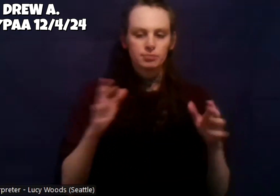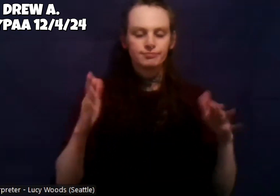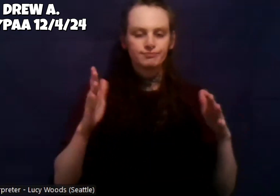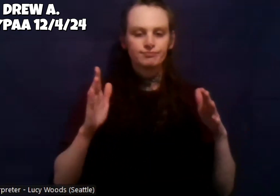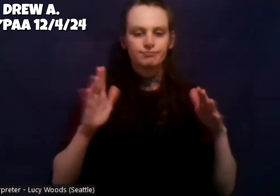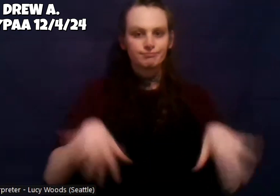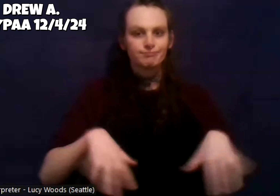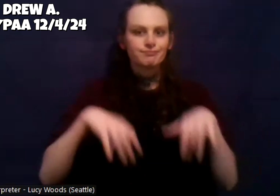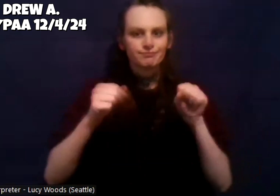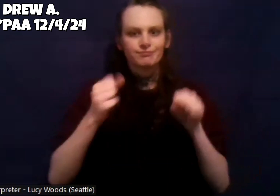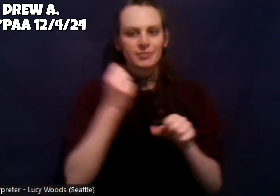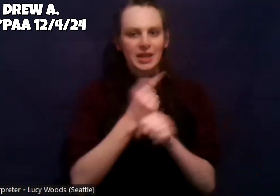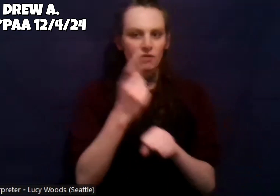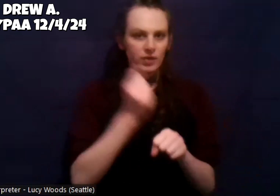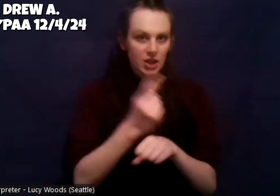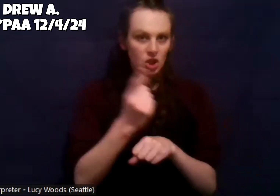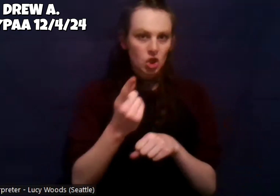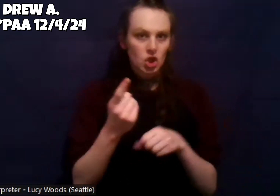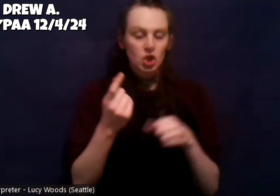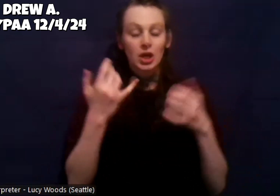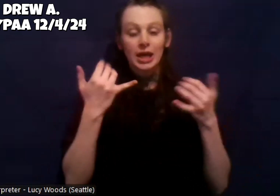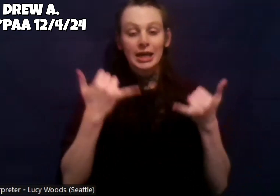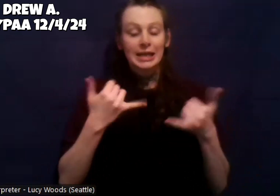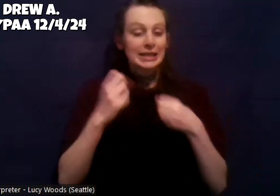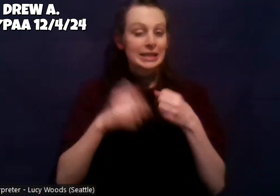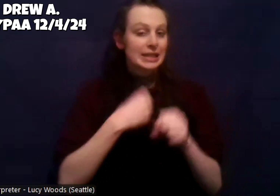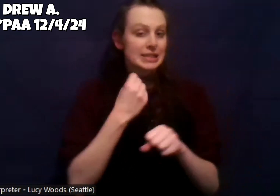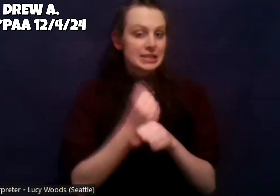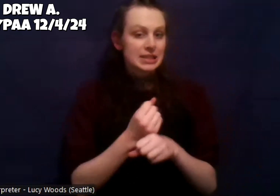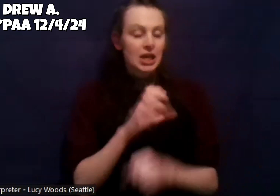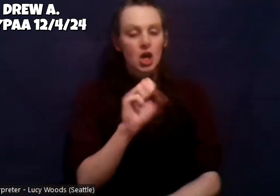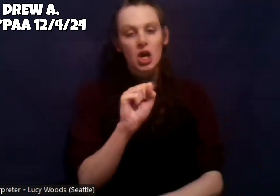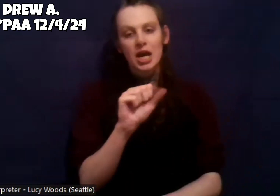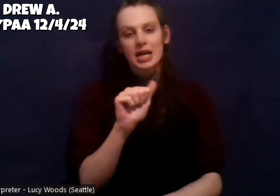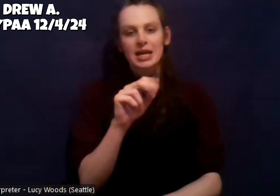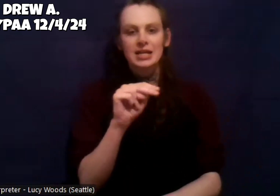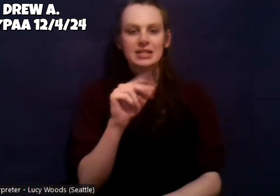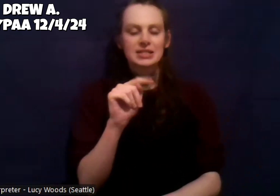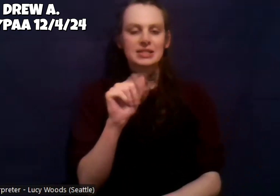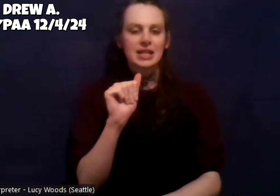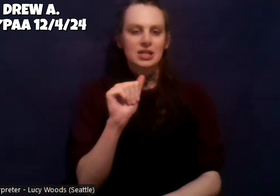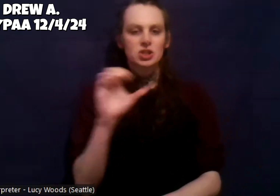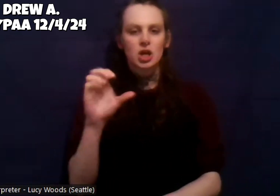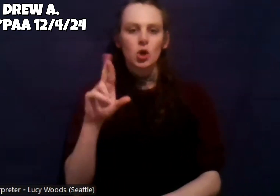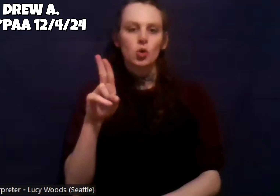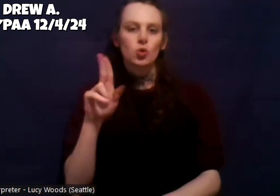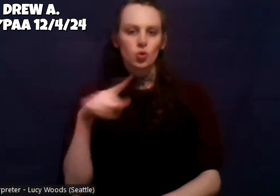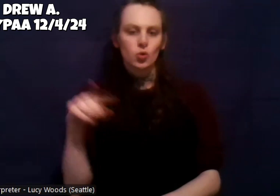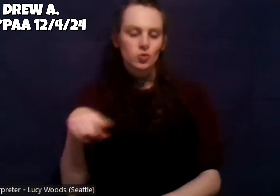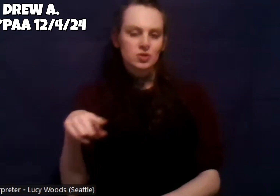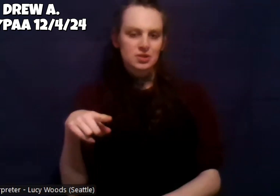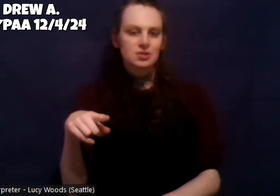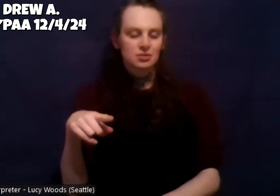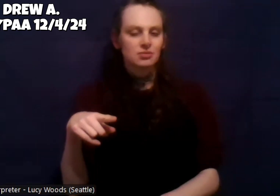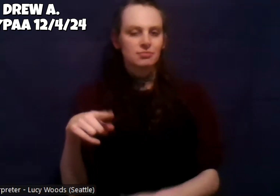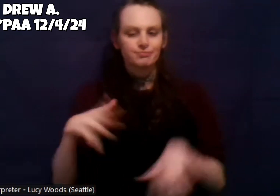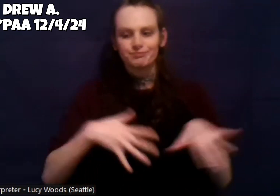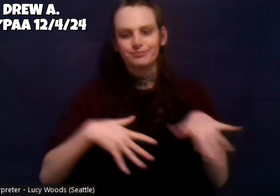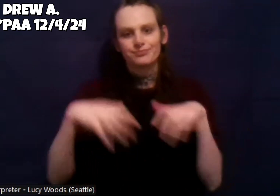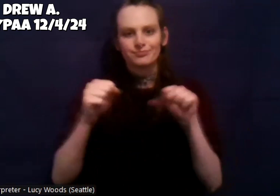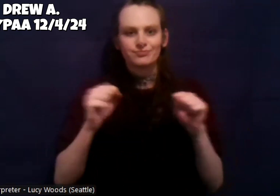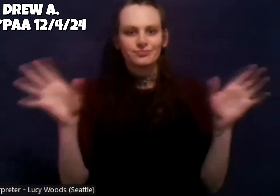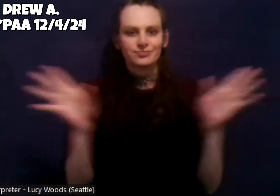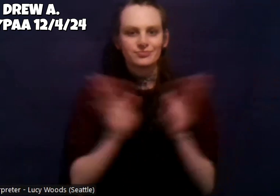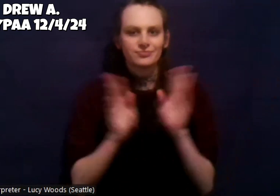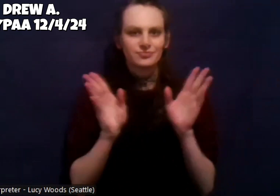year that Santa Cruz has gotten awarded the conference. So we're going to put that on. So, yeah,